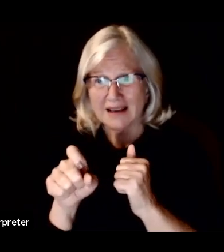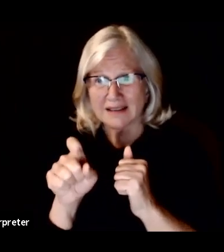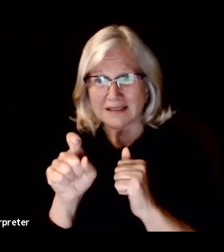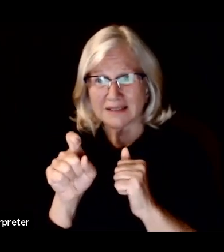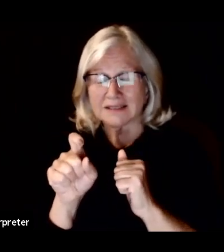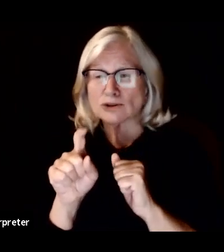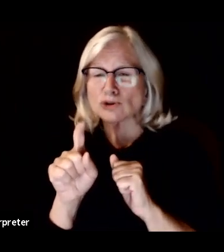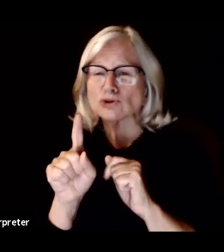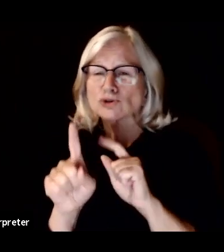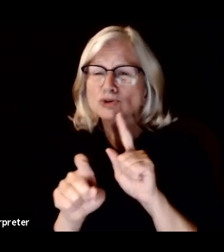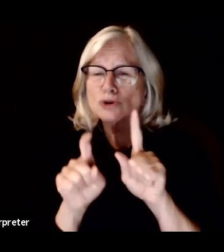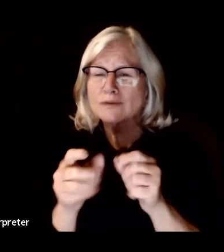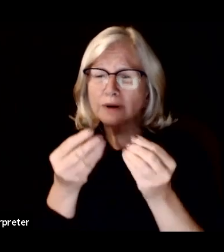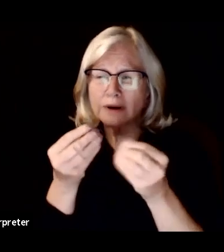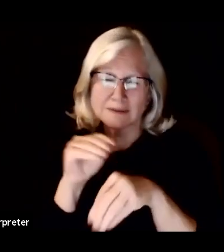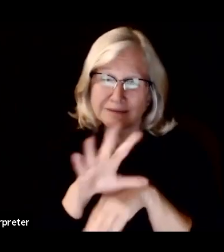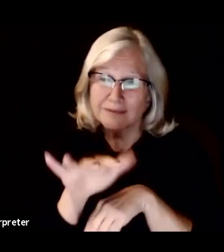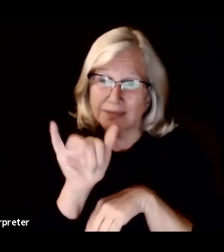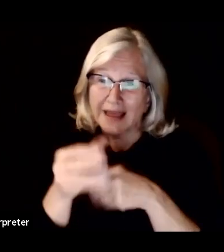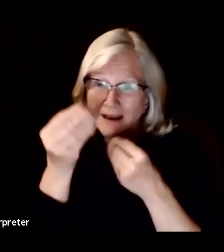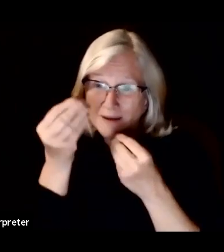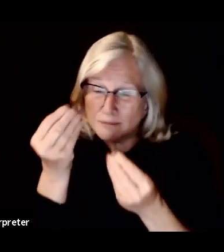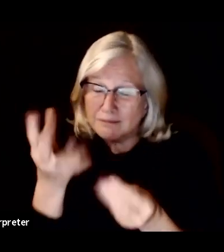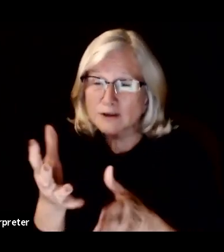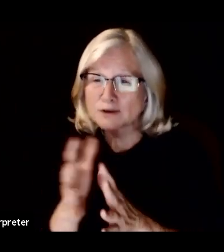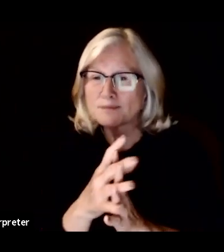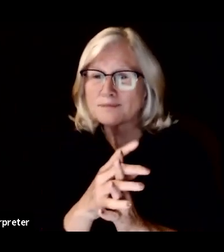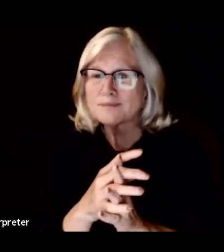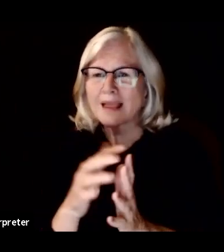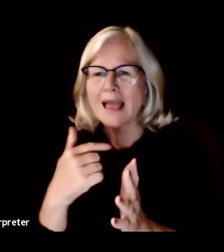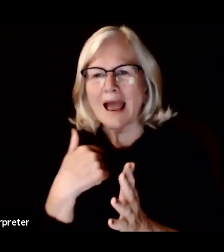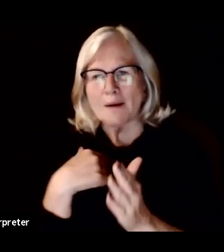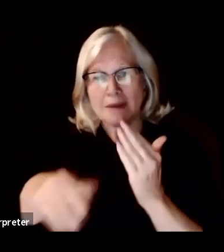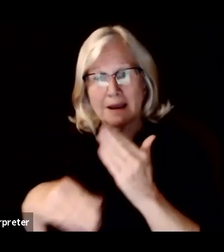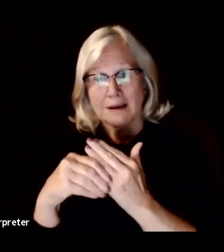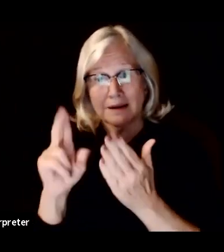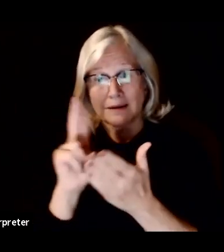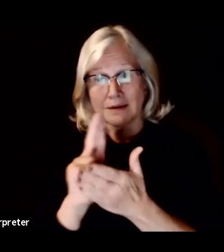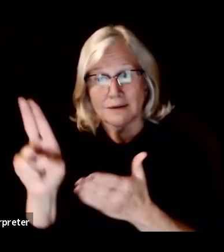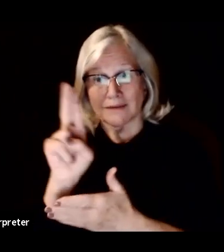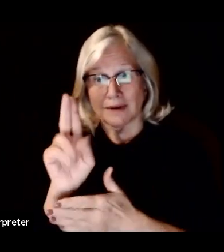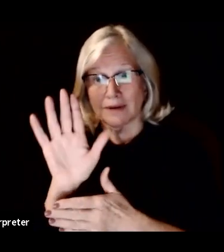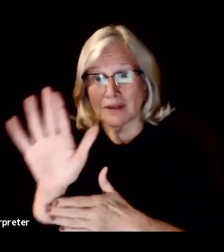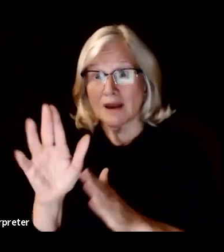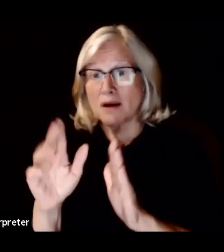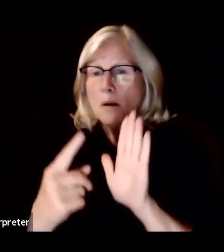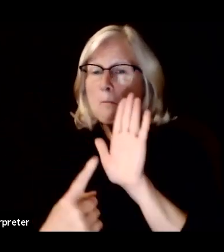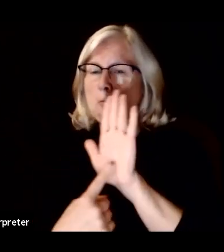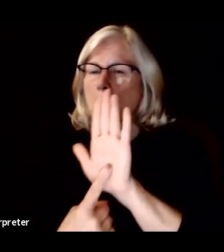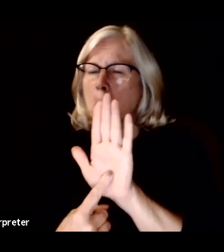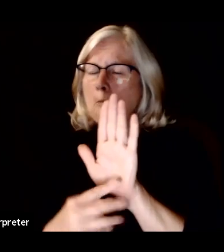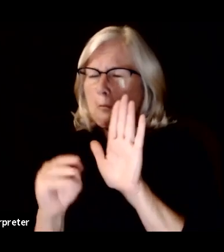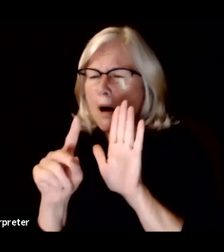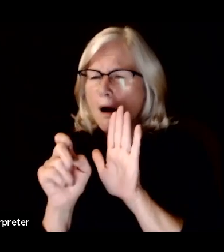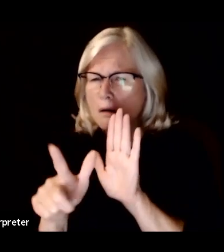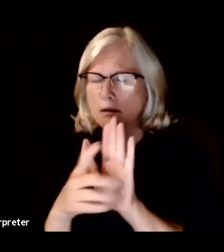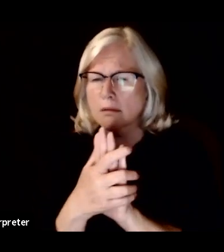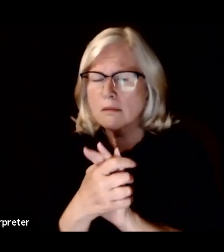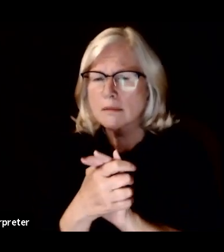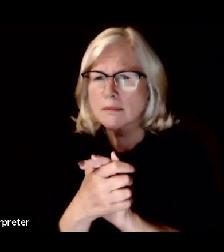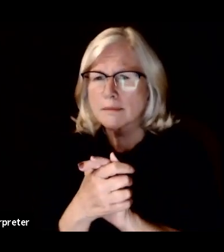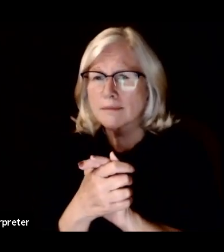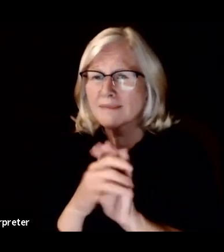and I'll also just say the university model is certainly one thing that we that have been informed by over